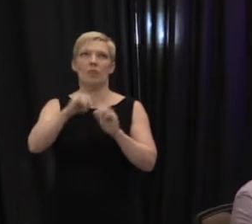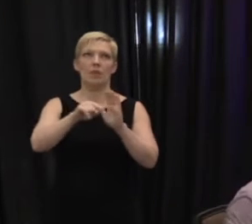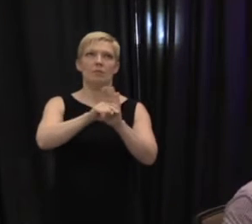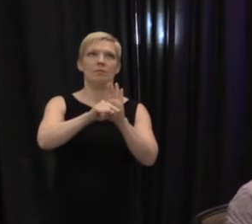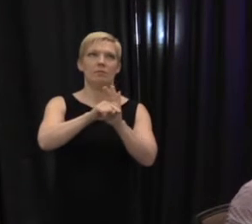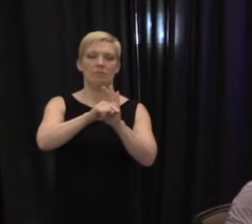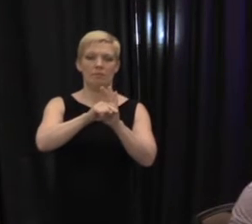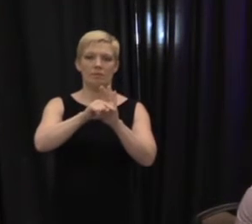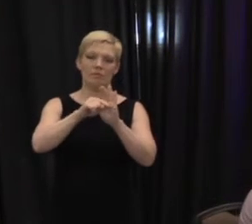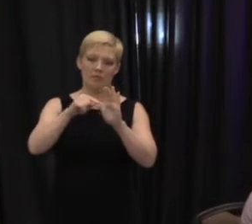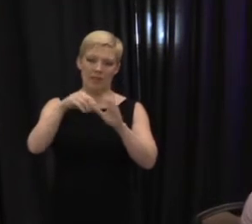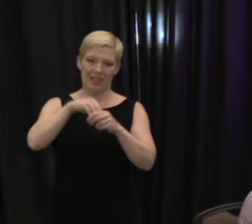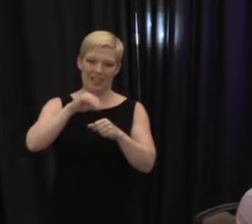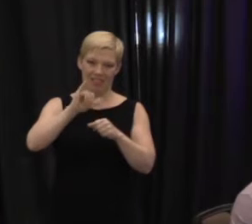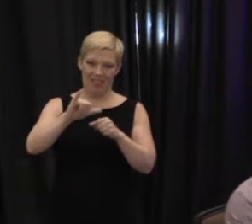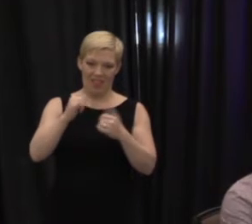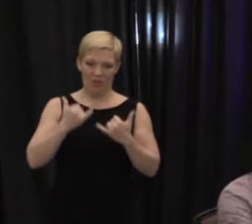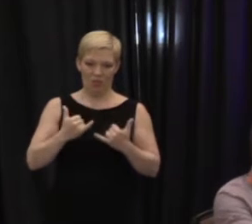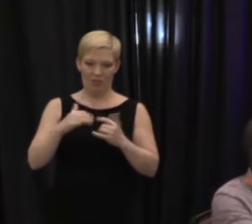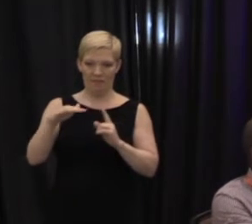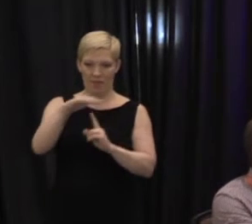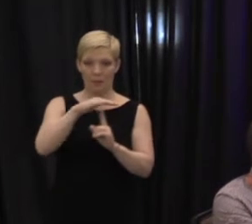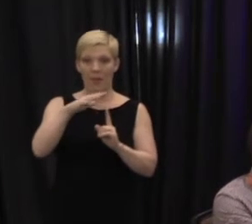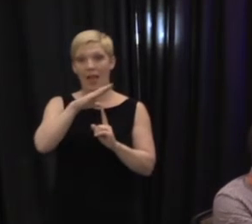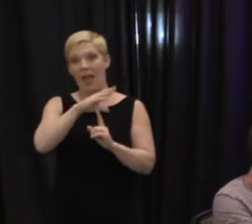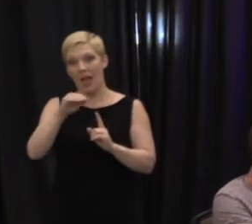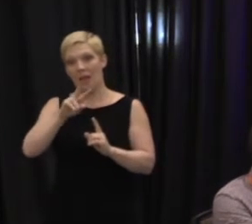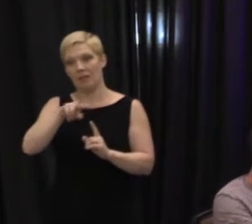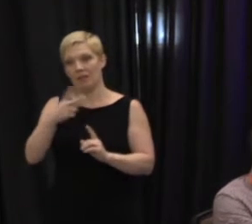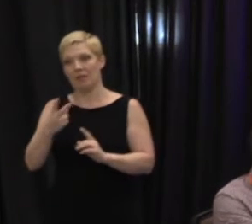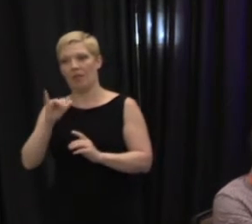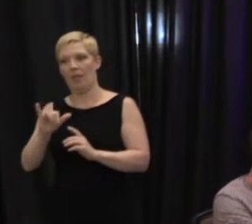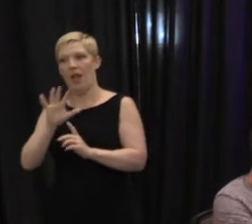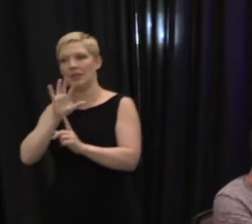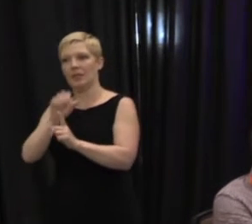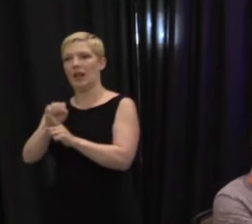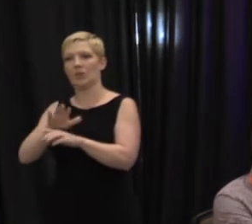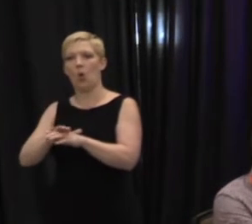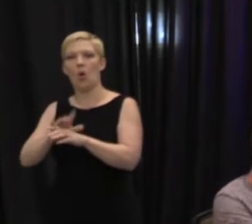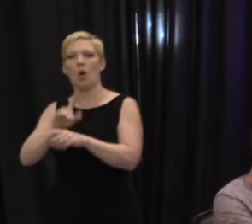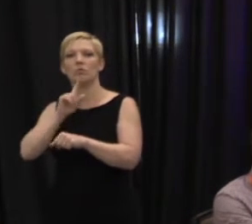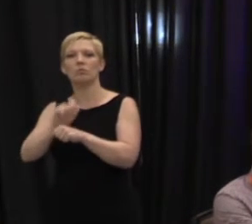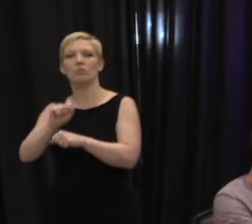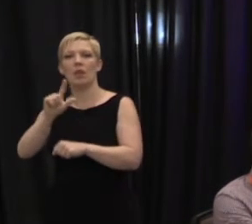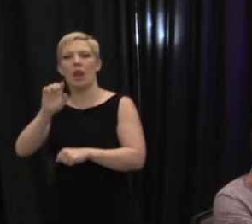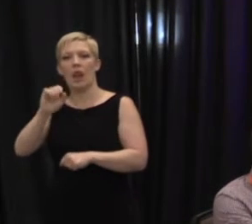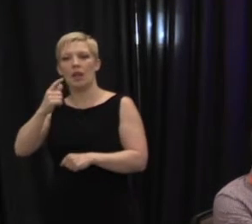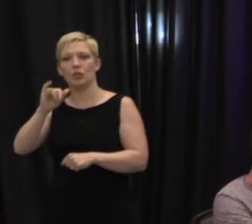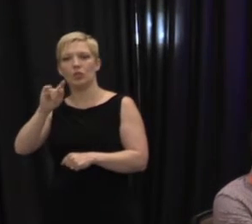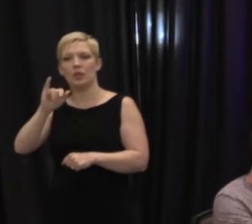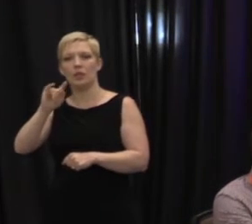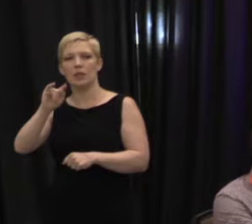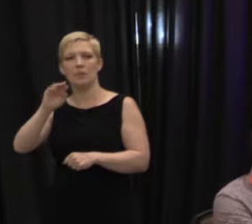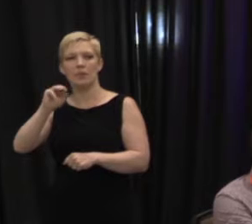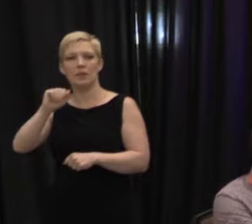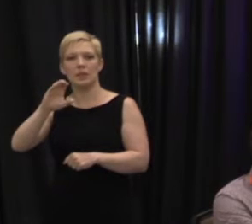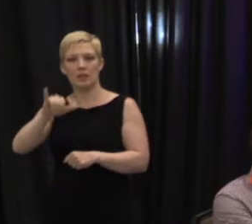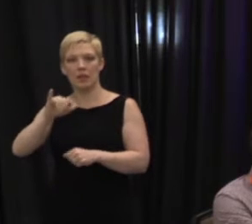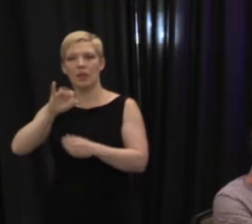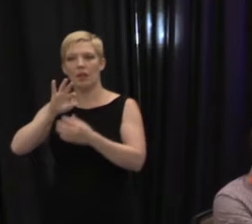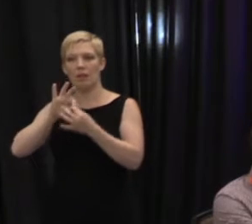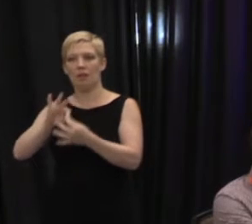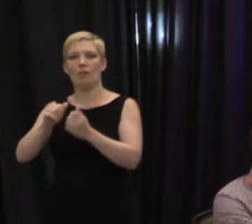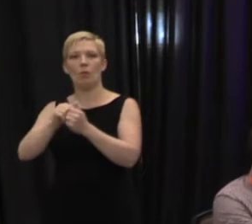flip side, of course, is the attacks on legitimacy of the press. And I wish I had an answer for how to respond to that. You